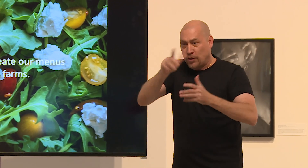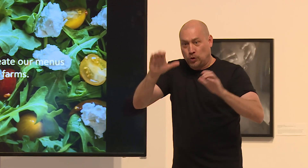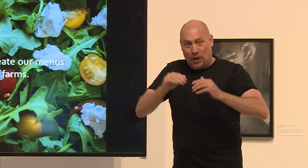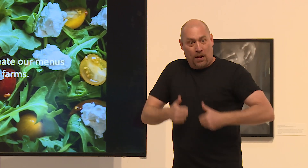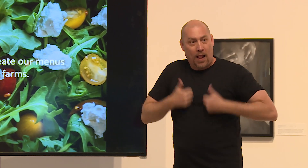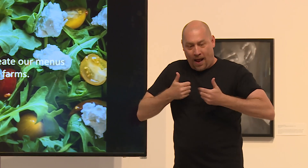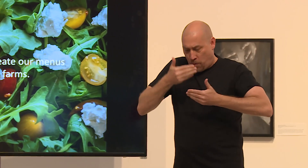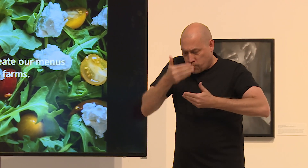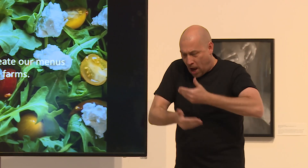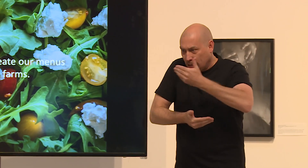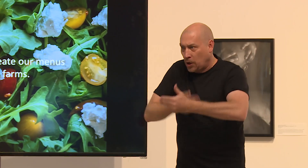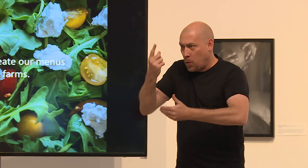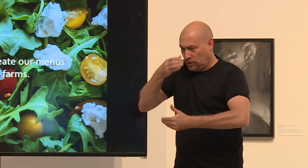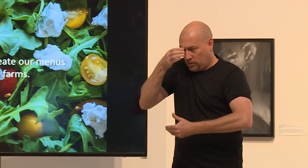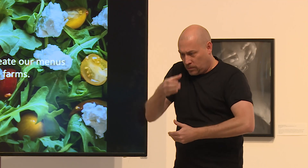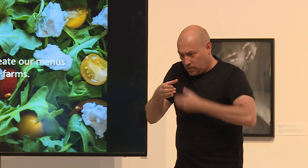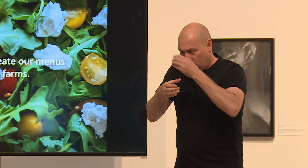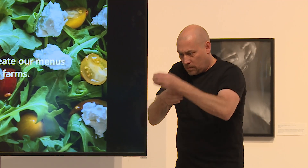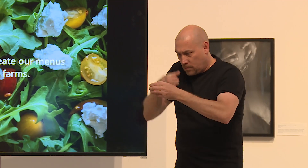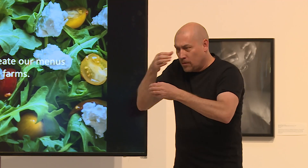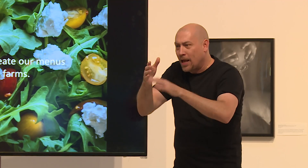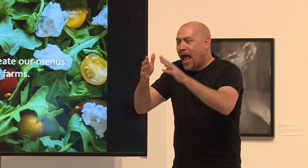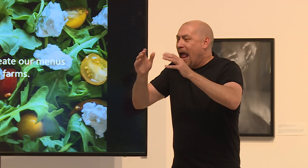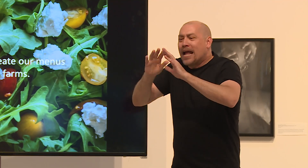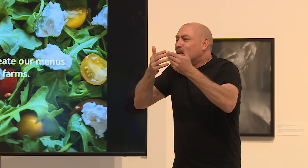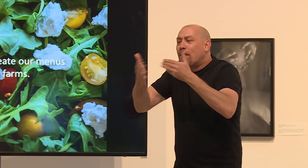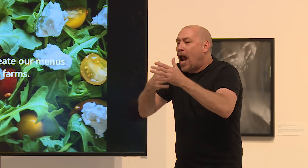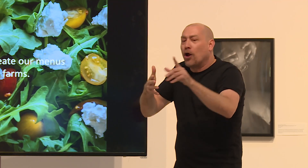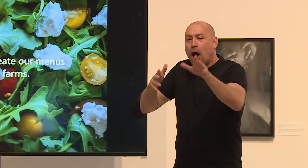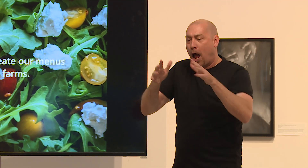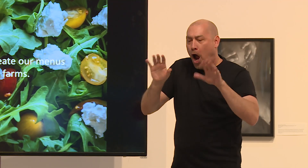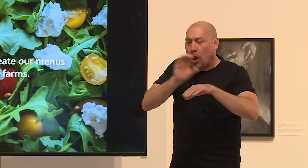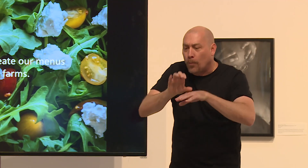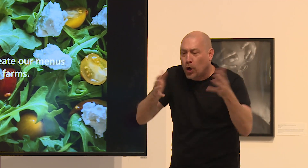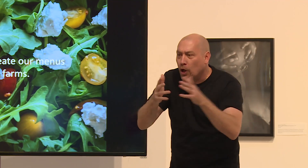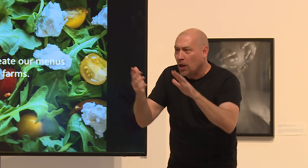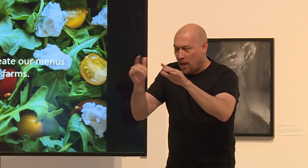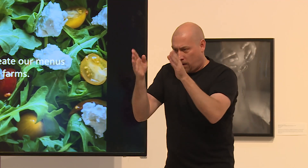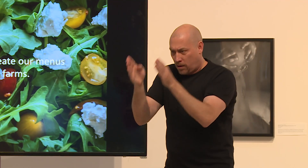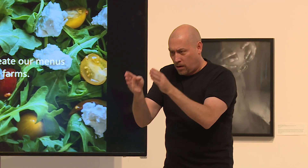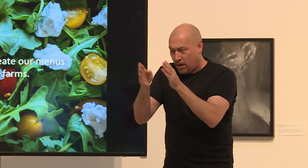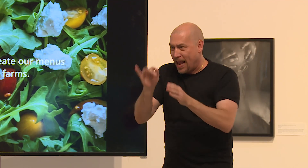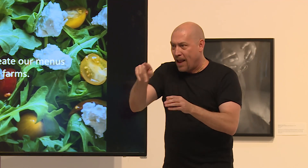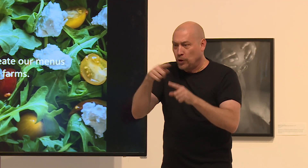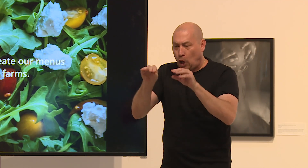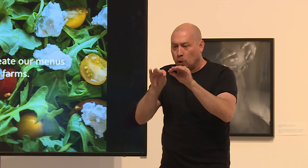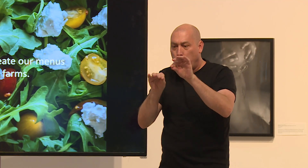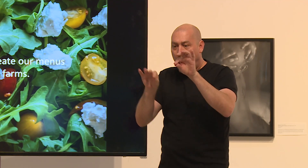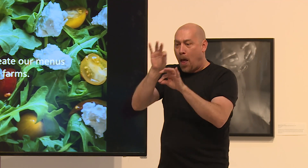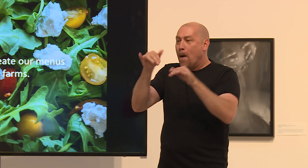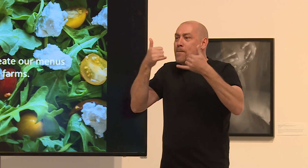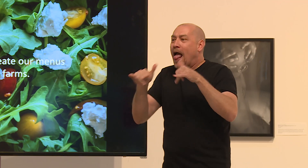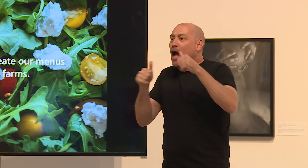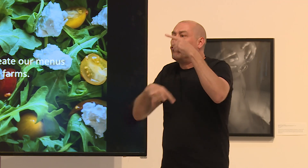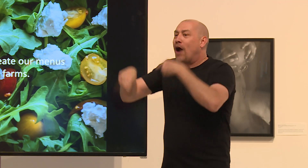customers. You have to think about the entire step process of making your